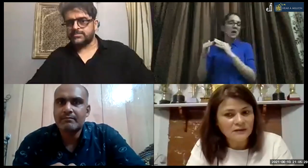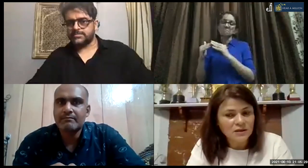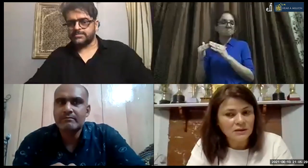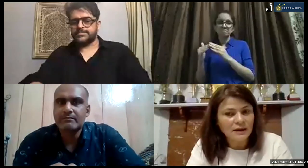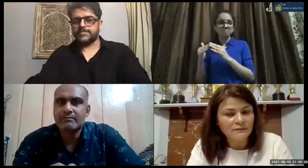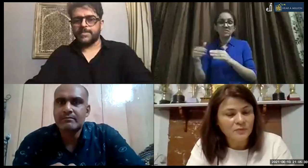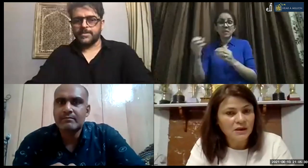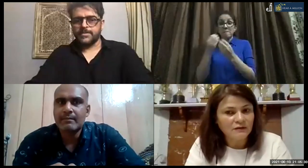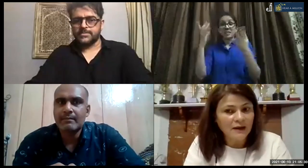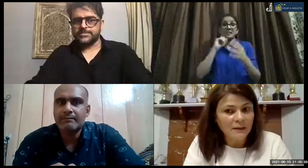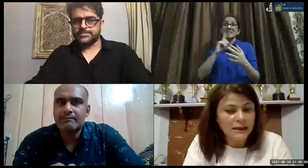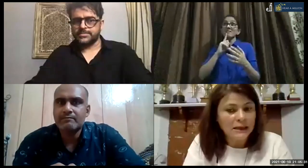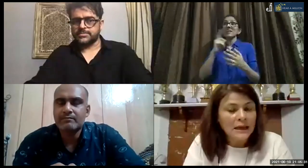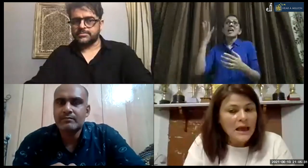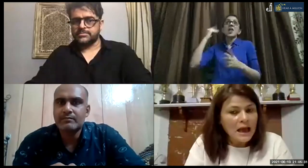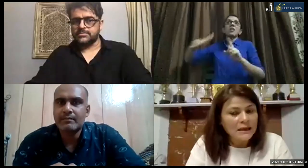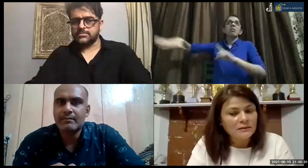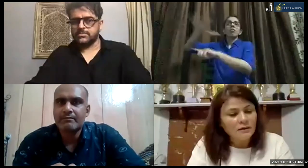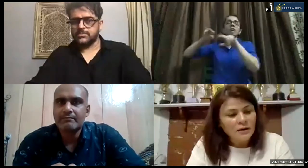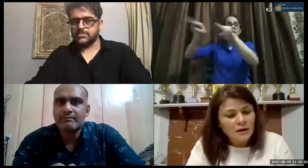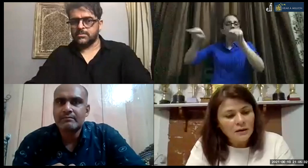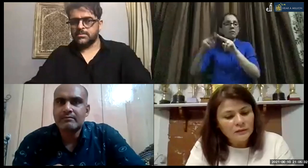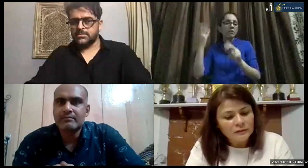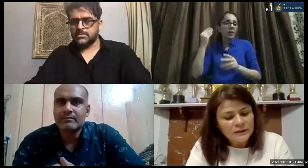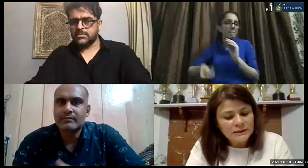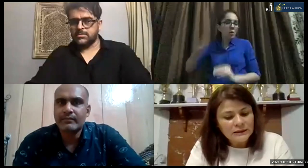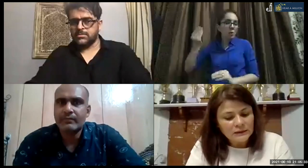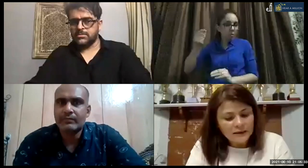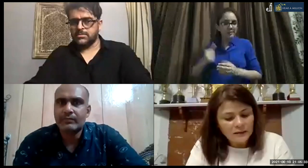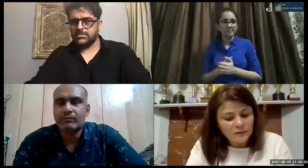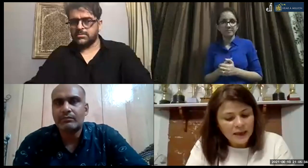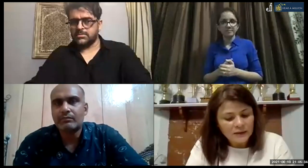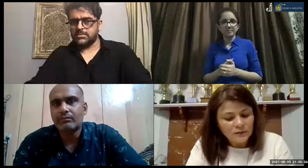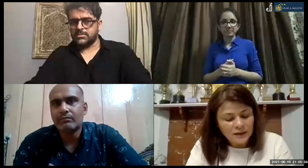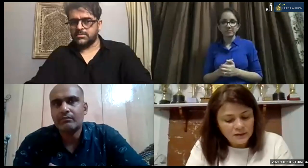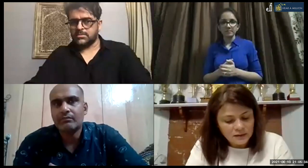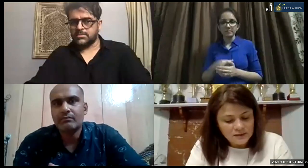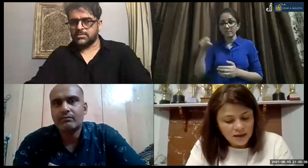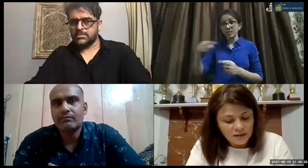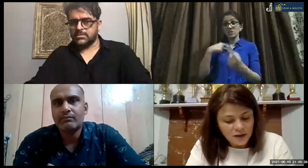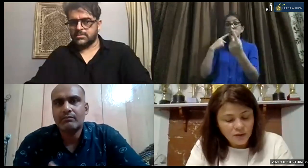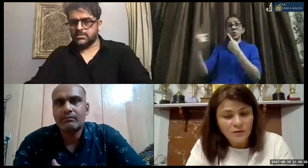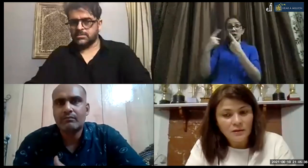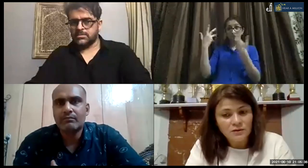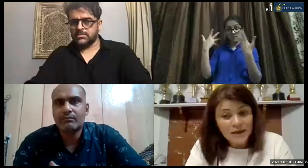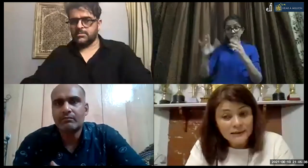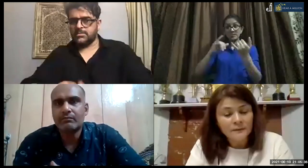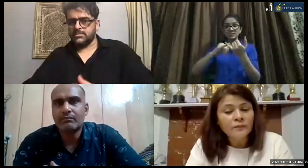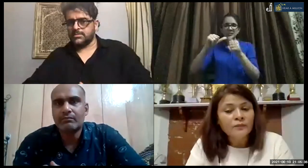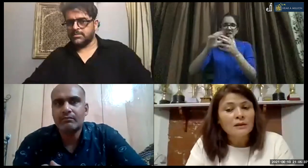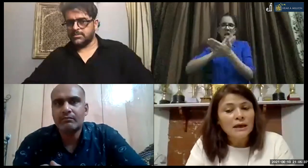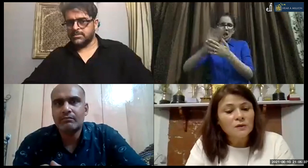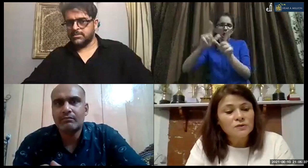many deaf children come from hearing family. And recently we had a talk in the Sayok